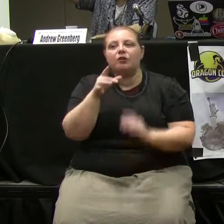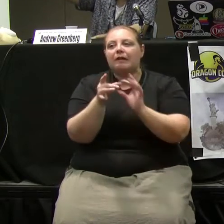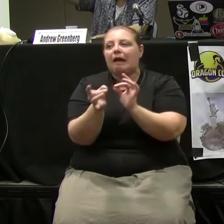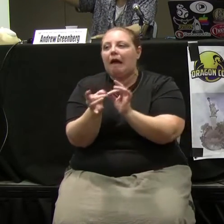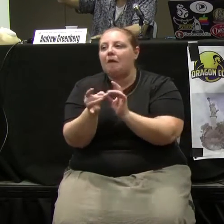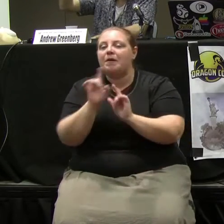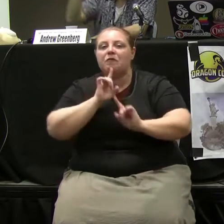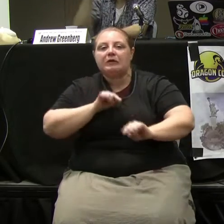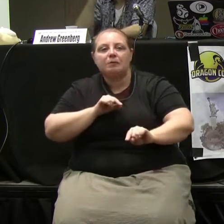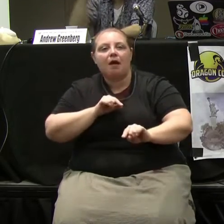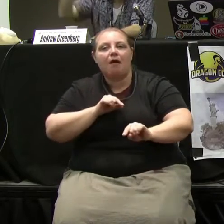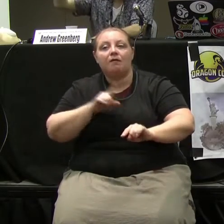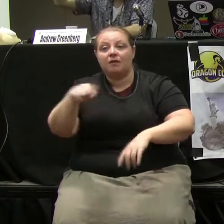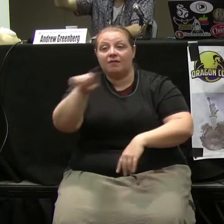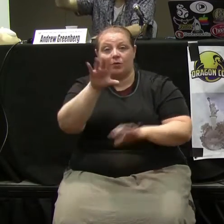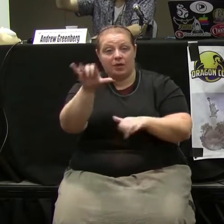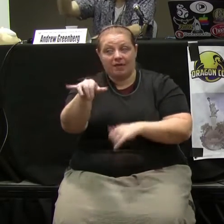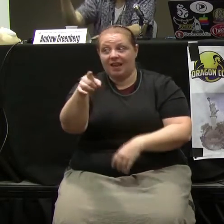or responded to them?